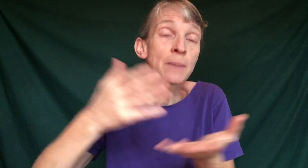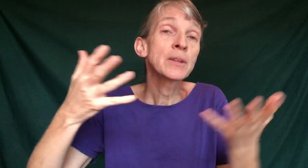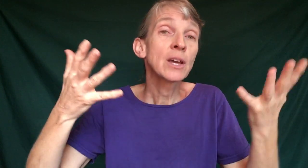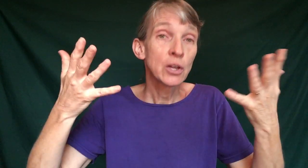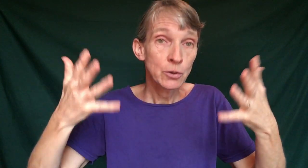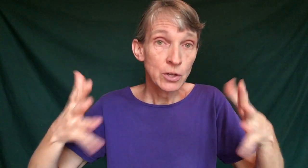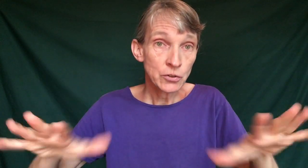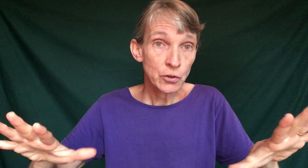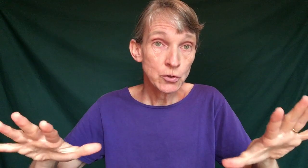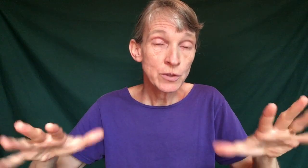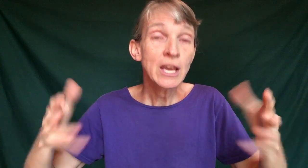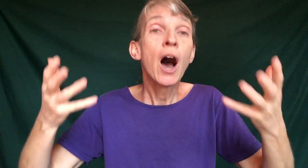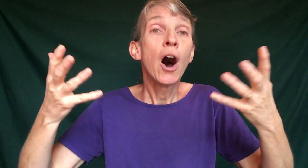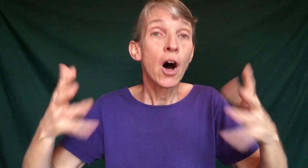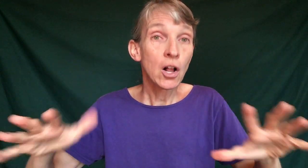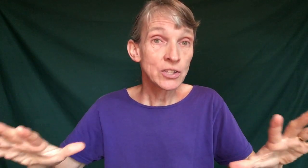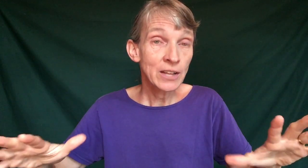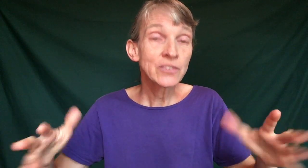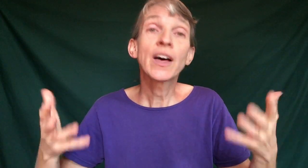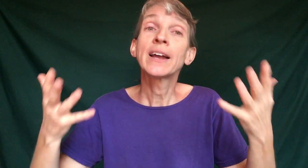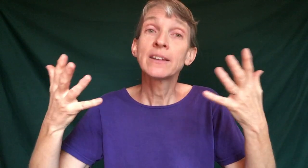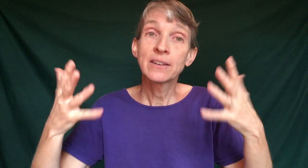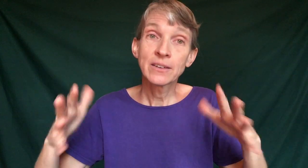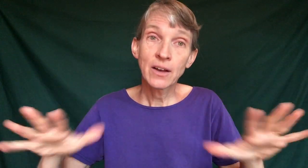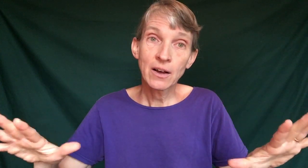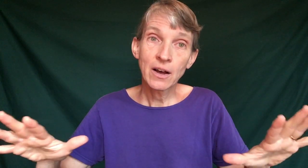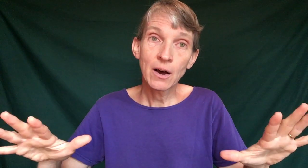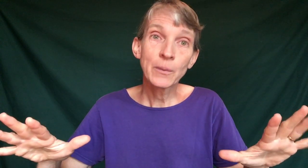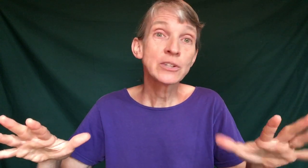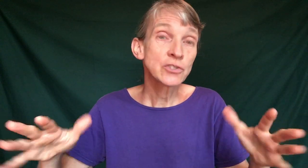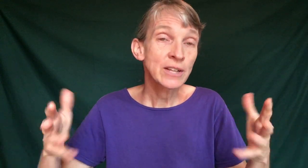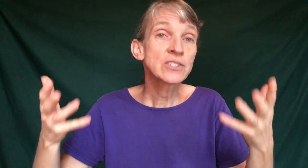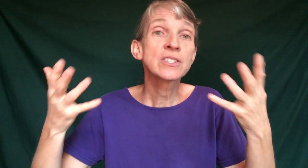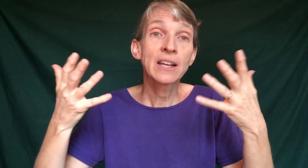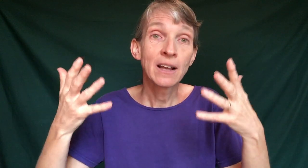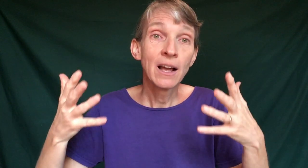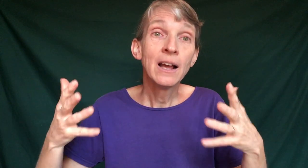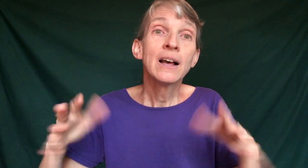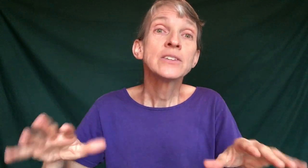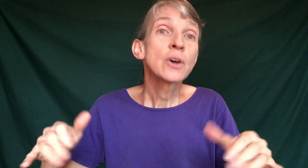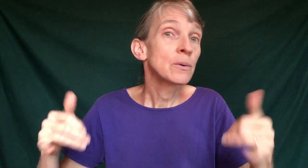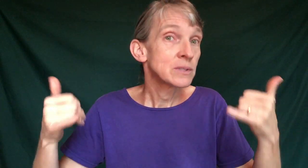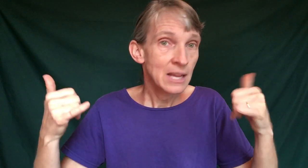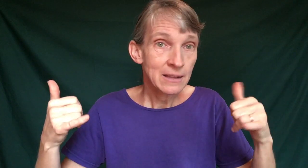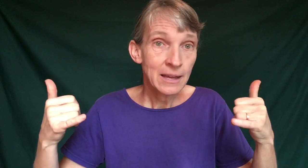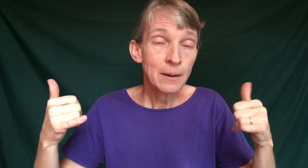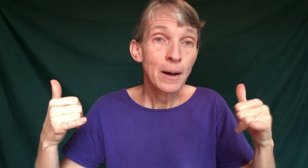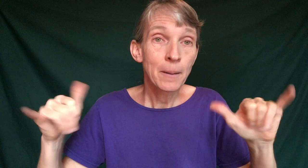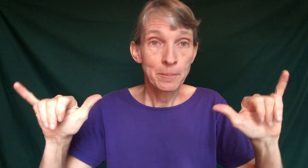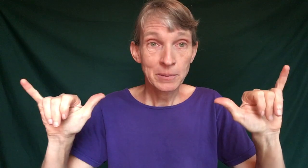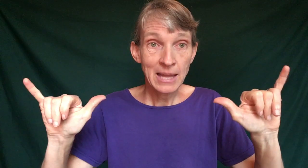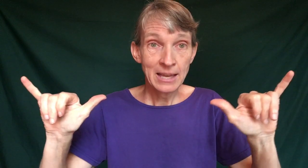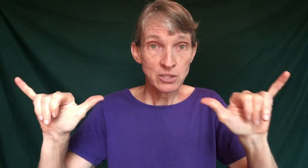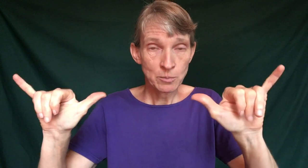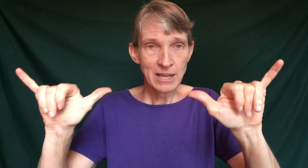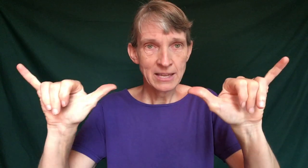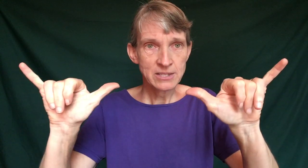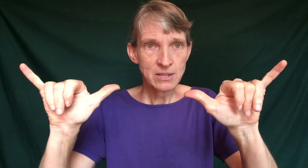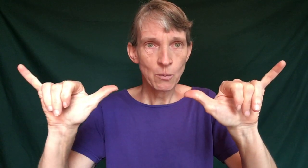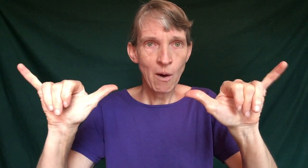something. You can also do the all done sign when you're transitioning. So saying like play. So play is the